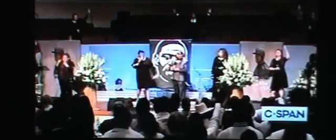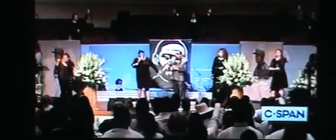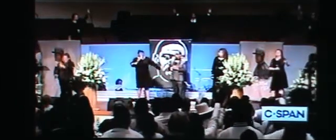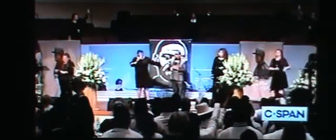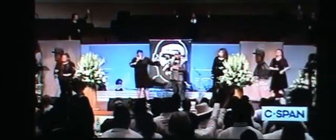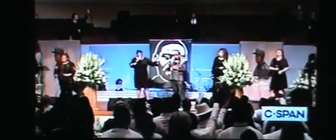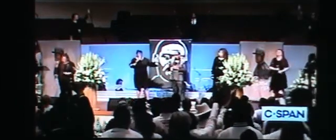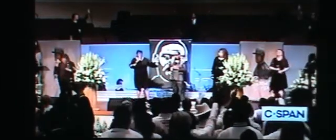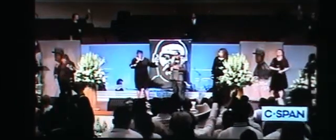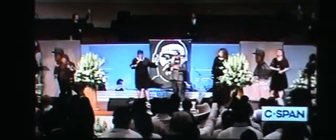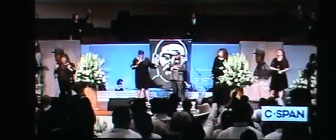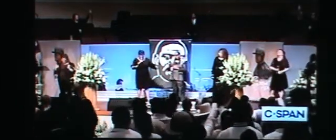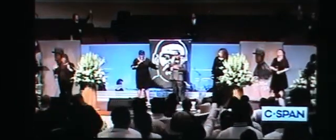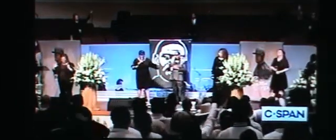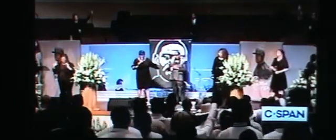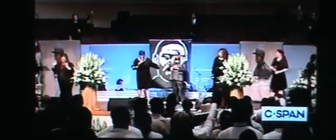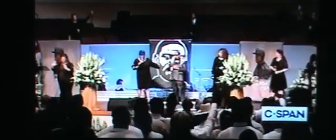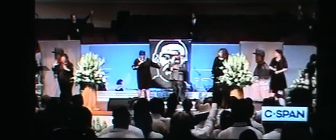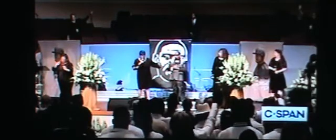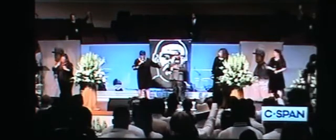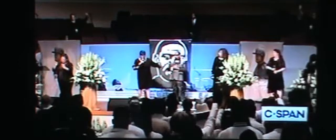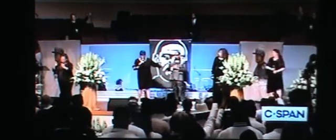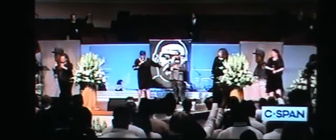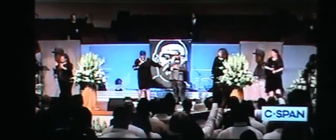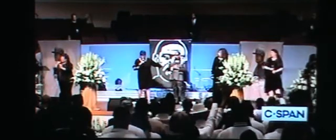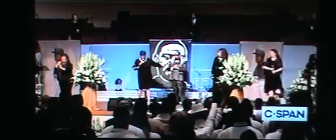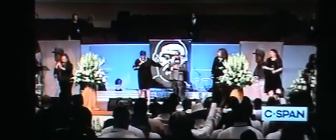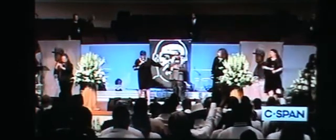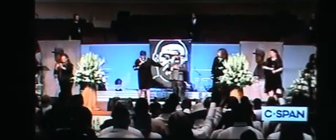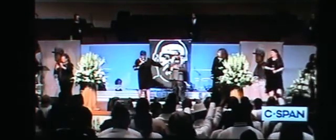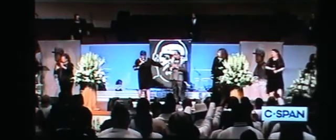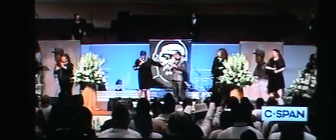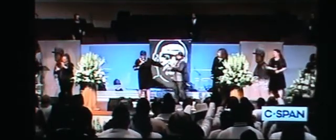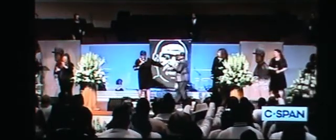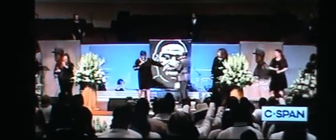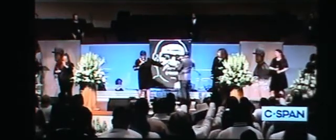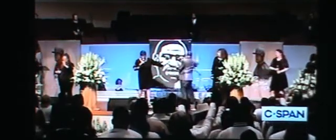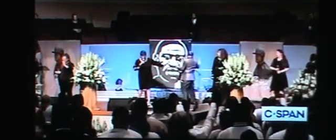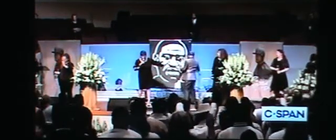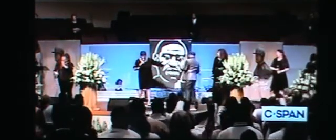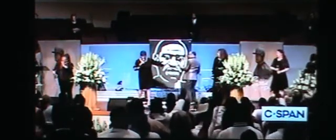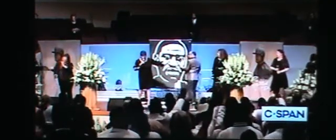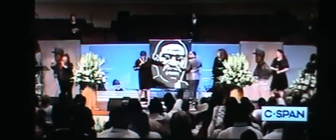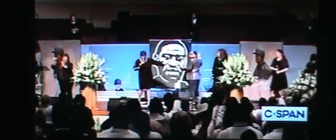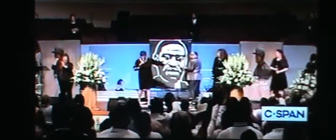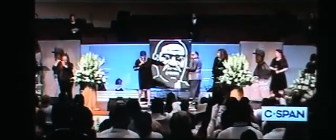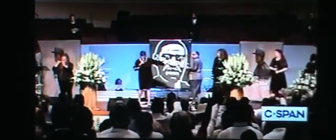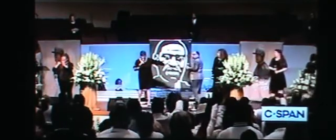mountain.